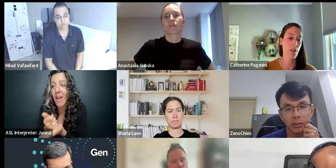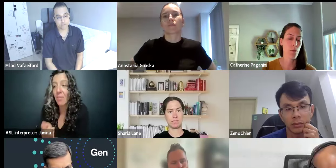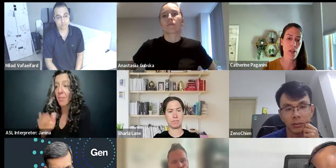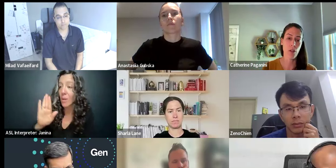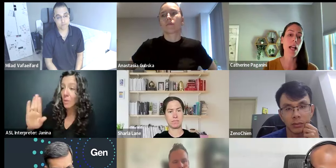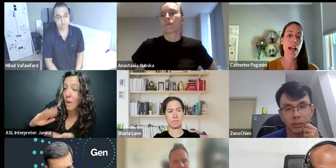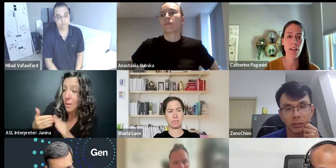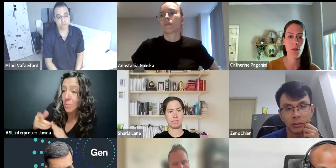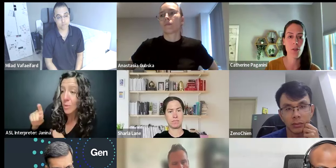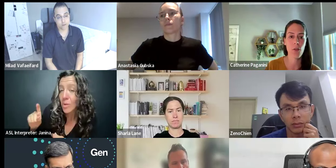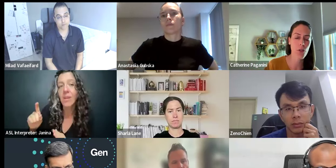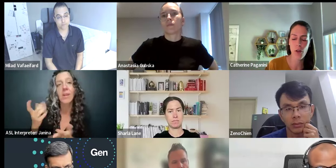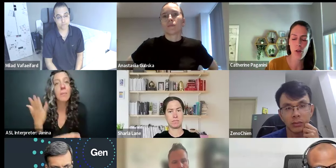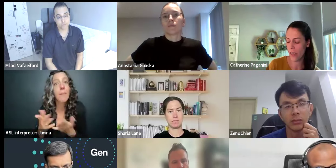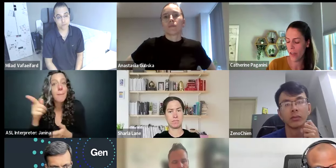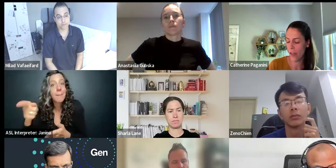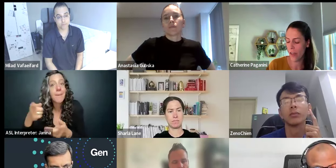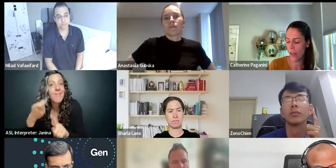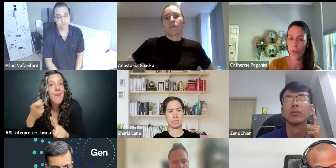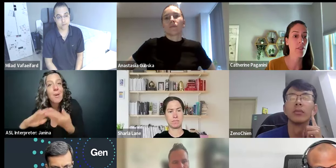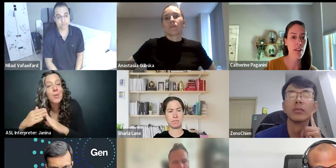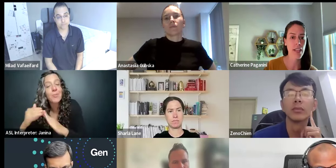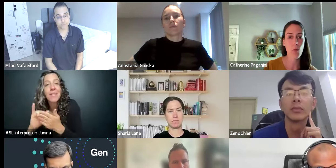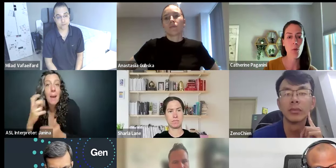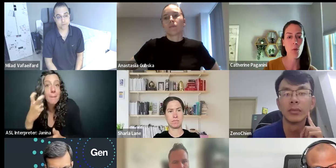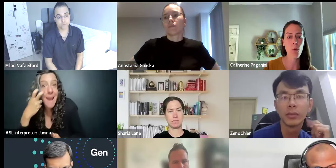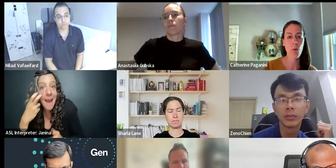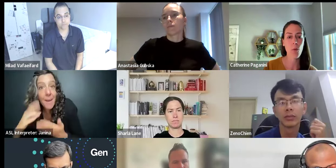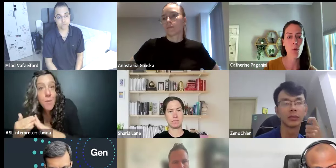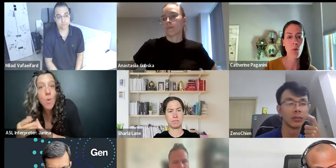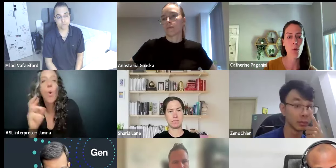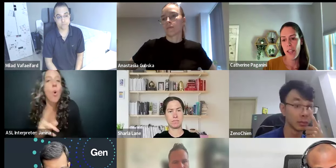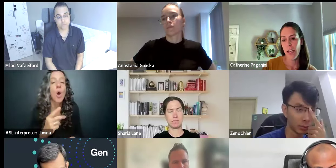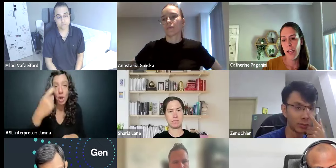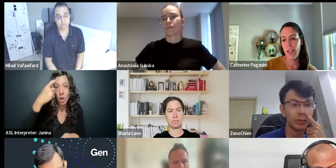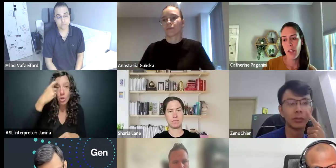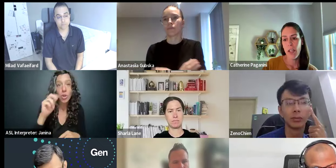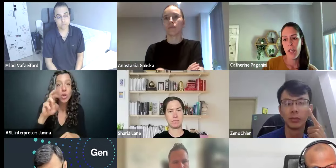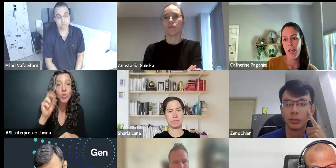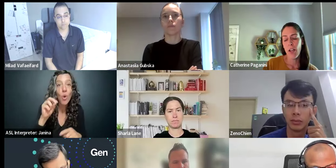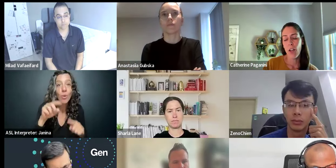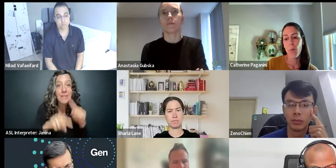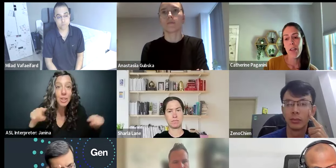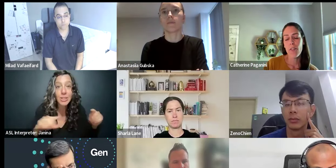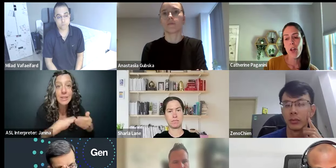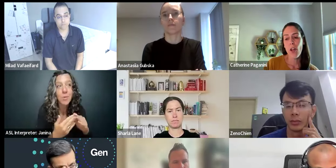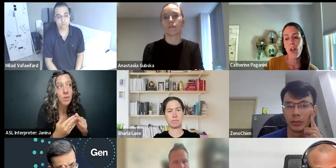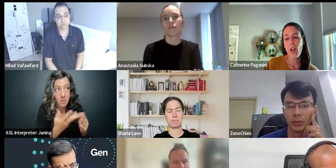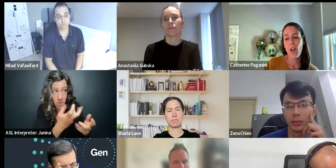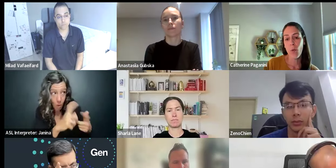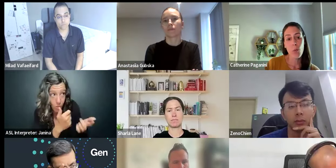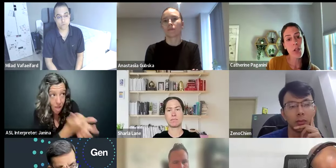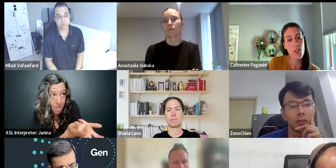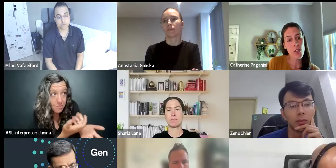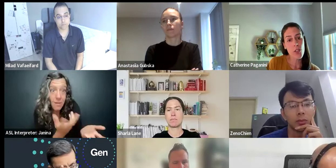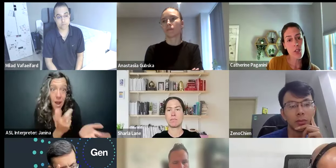community, either whether you're blind or neurodiverse or whatever, right? Like what, so I think that could be a good way